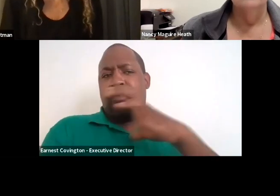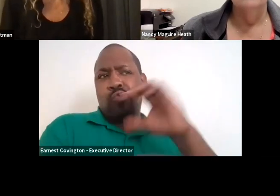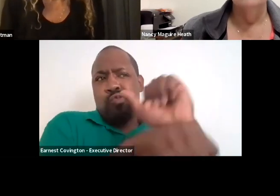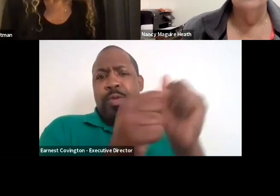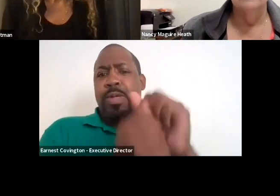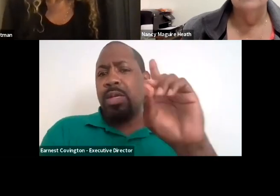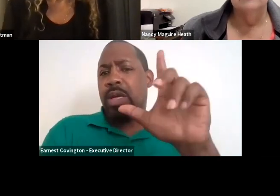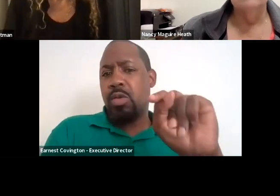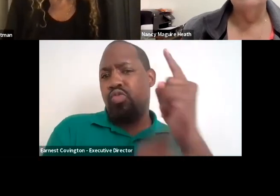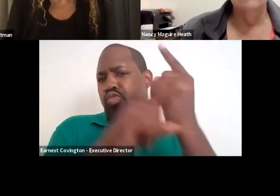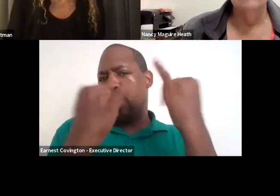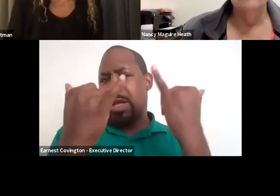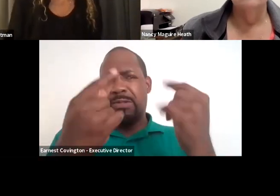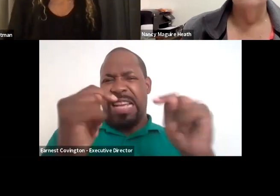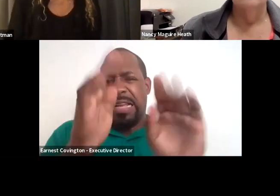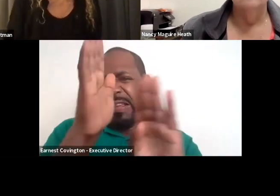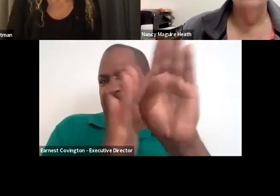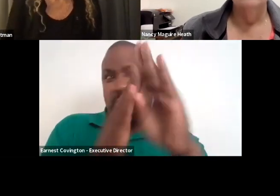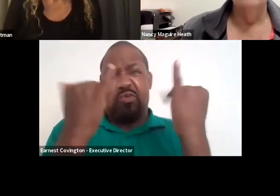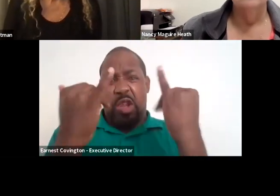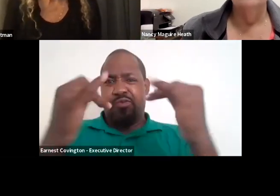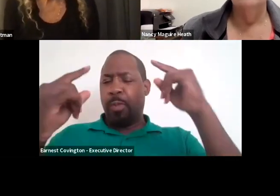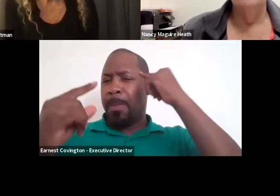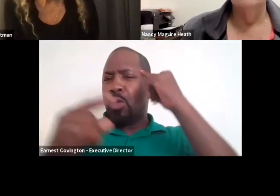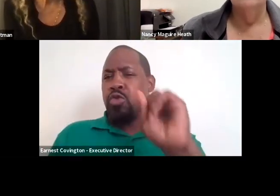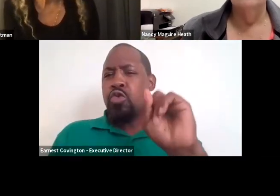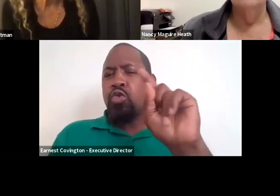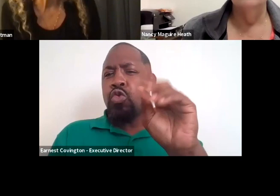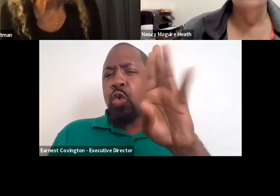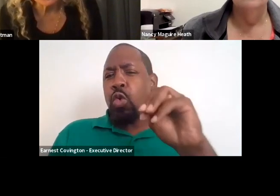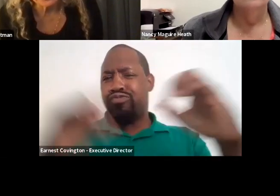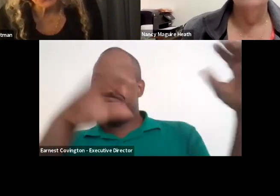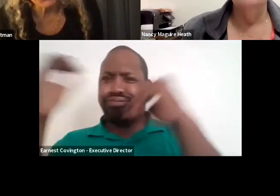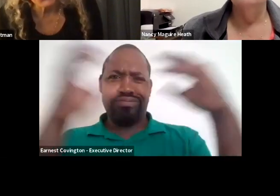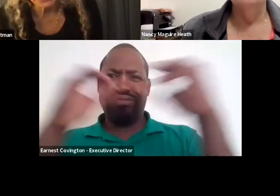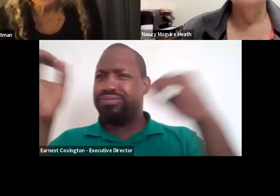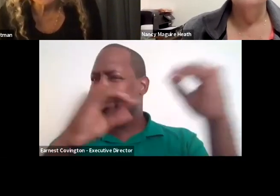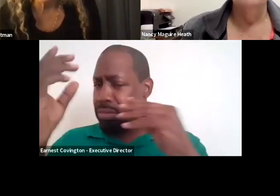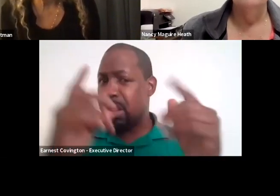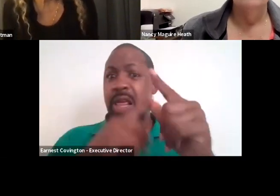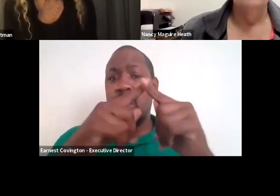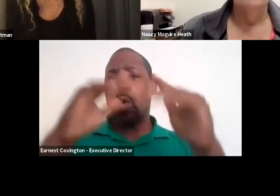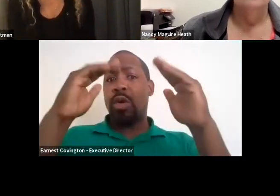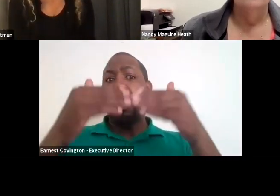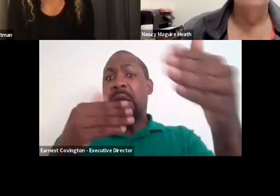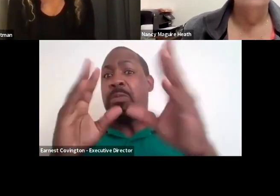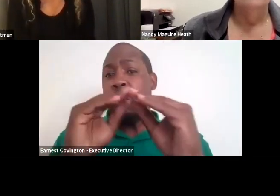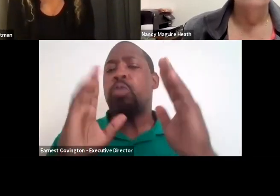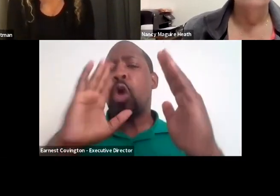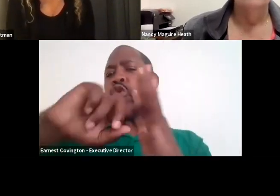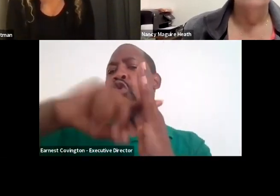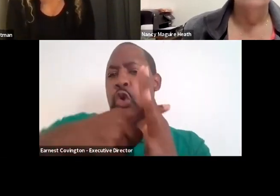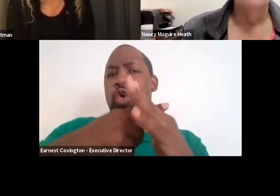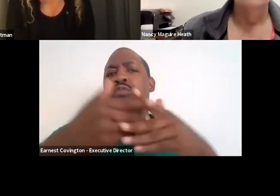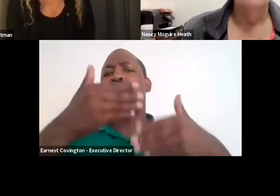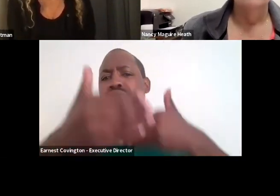what the consequences are. And so I think with the Department of Labor and Training, what we're talking about now is just brainstorming about